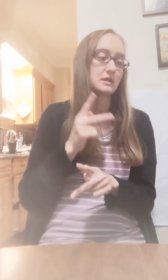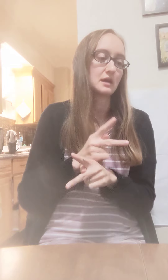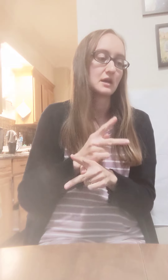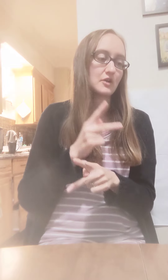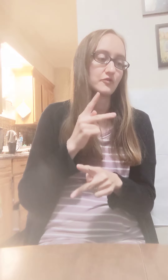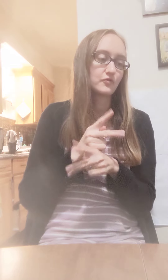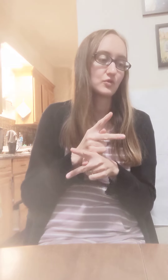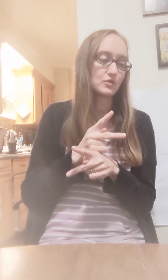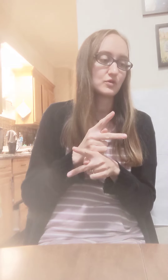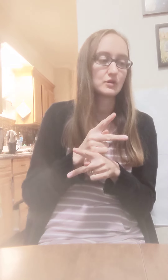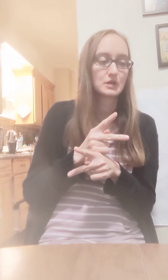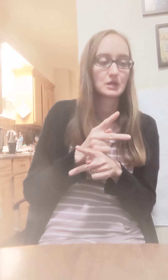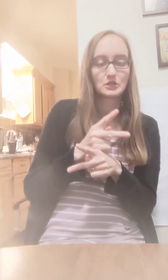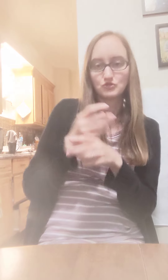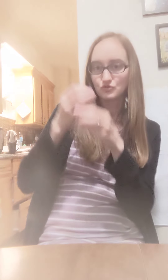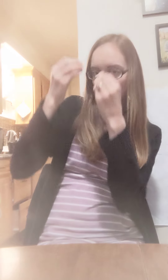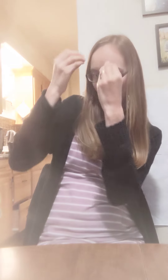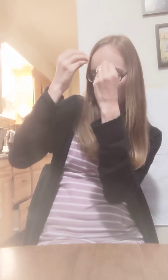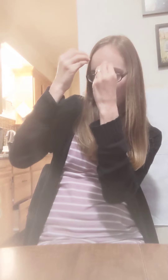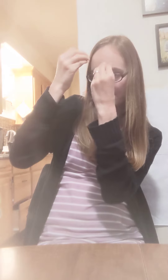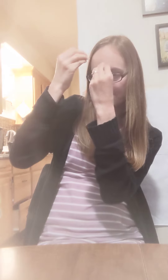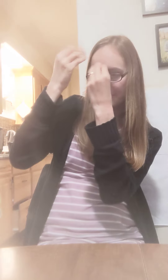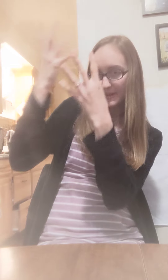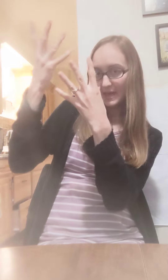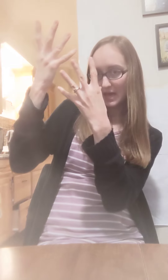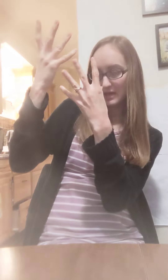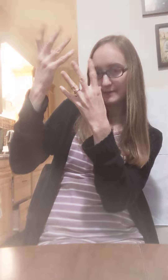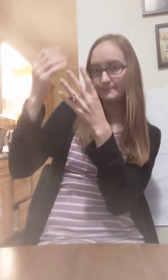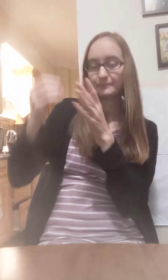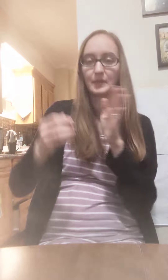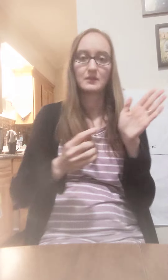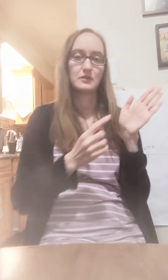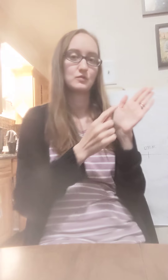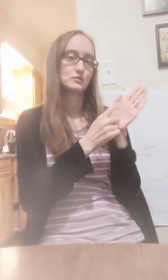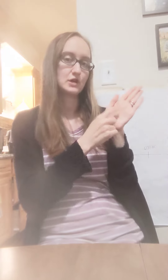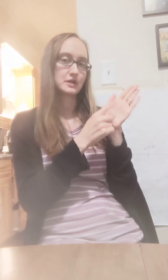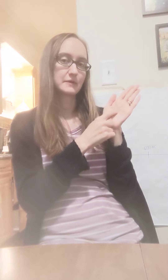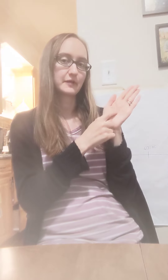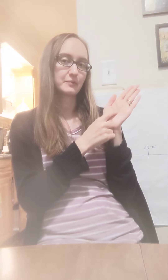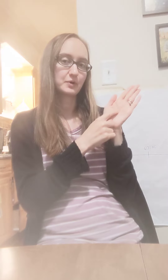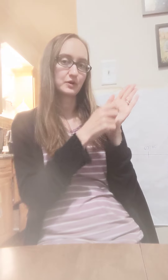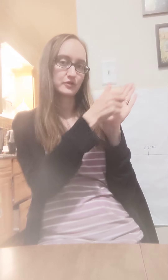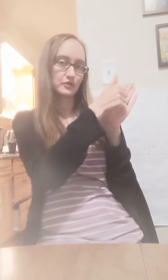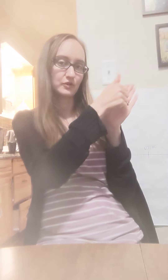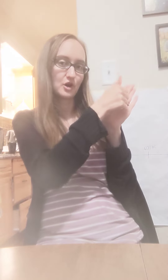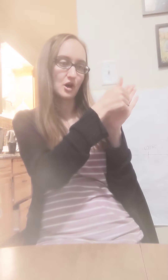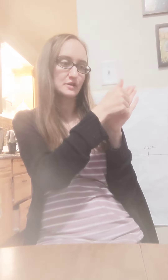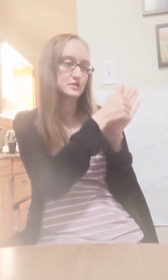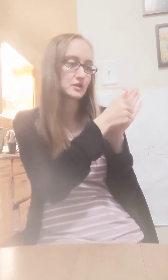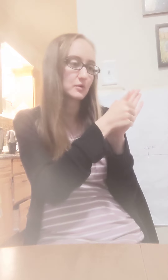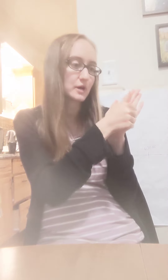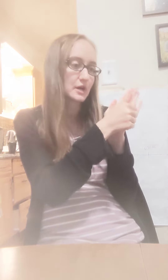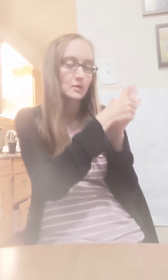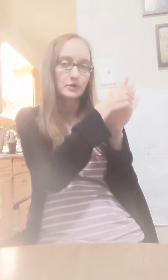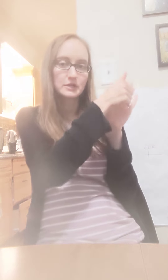careful to obey, and then we were talking about the book of the law, so we're going to